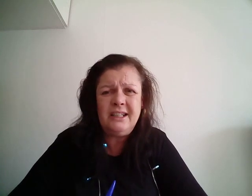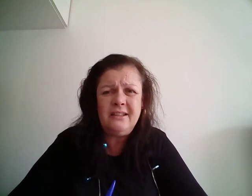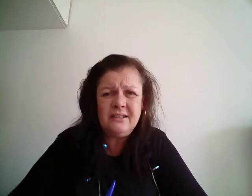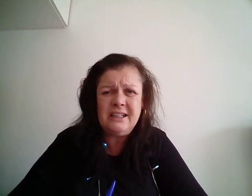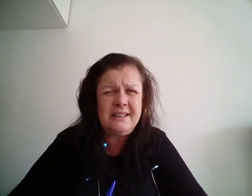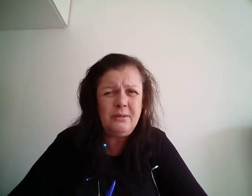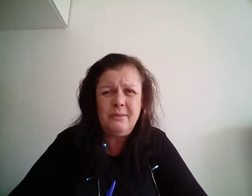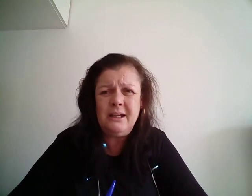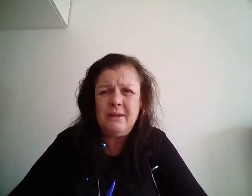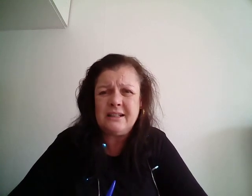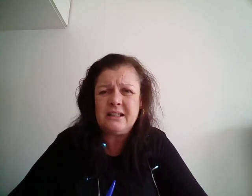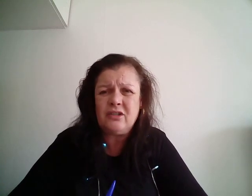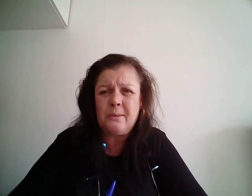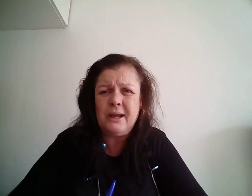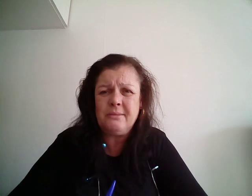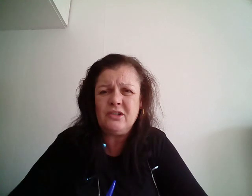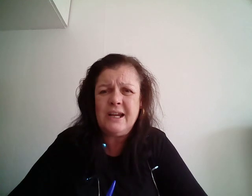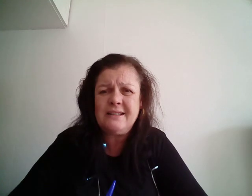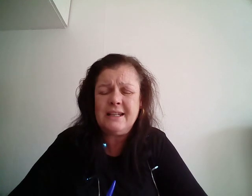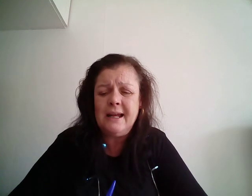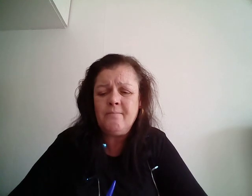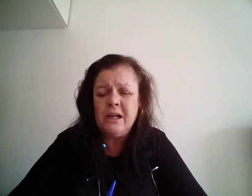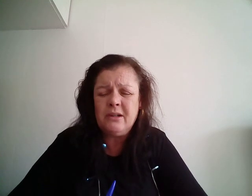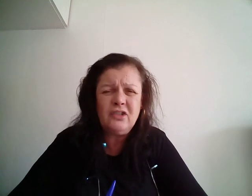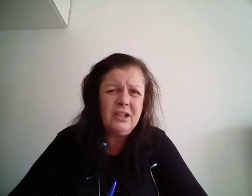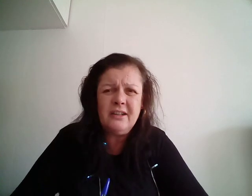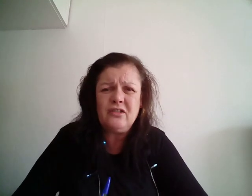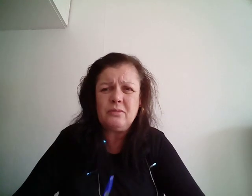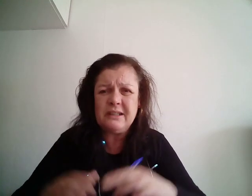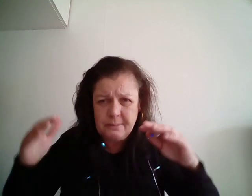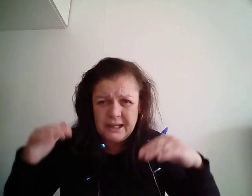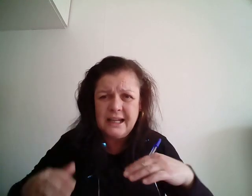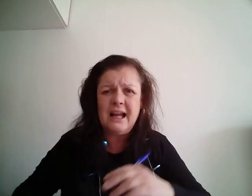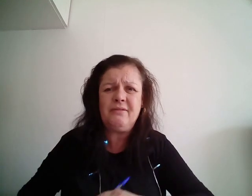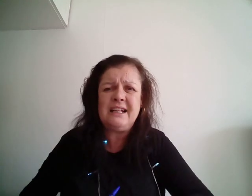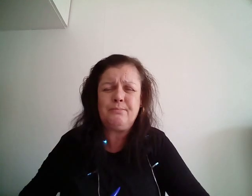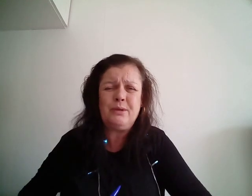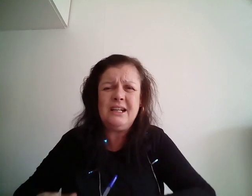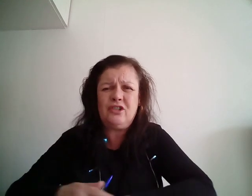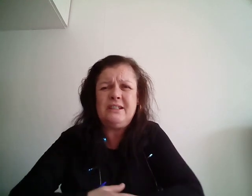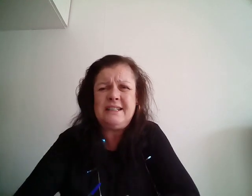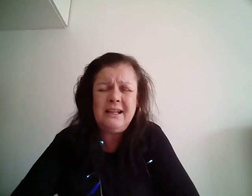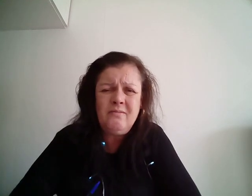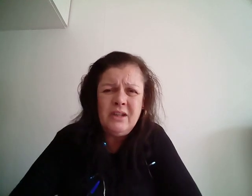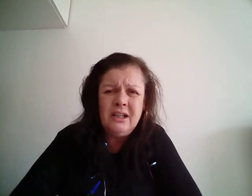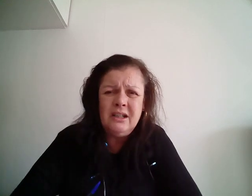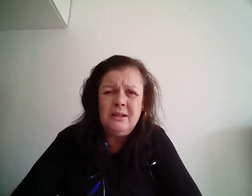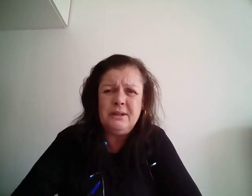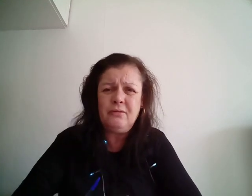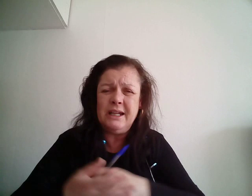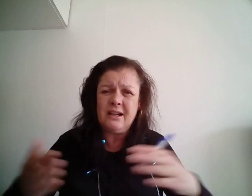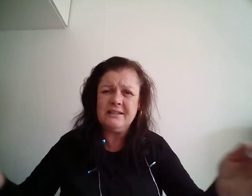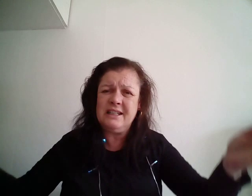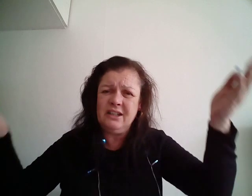crying. Do you see what I mean, my delicious little babies? Yes, okay? Because, you know, they just want to bring our vibration down. But if we continue